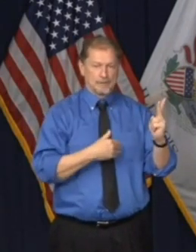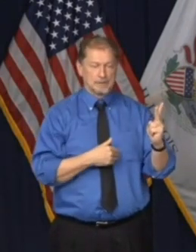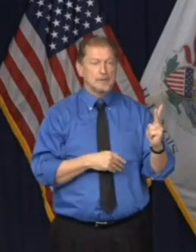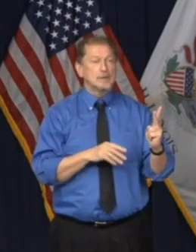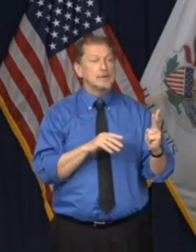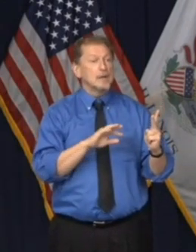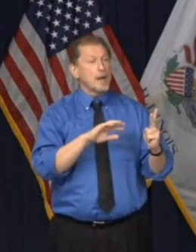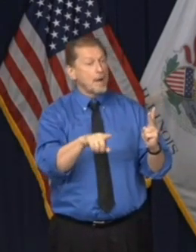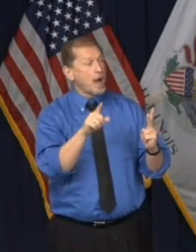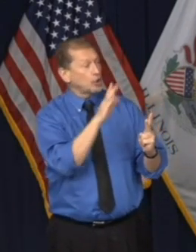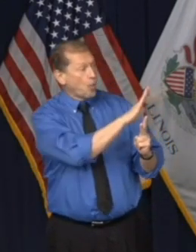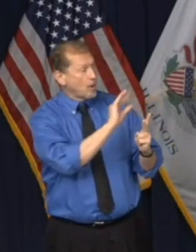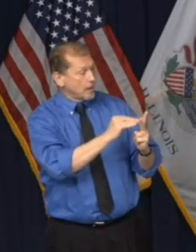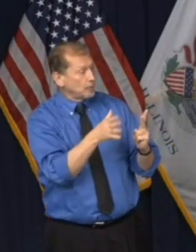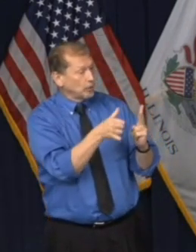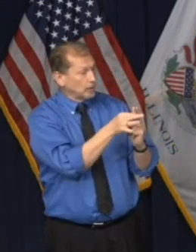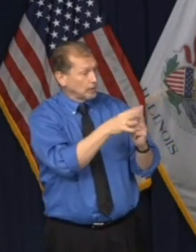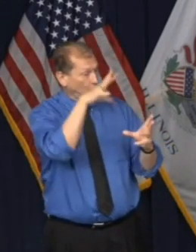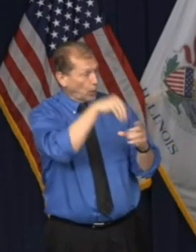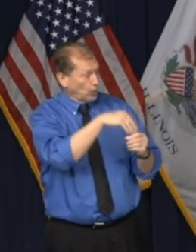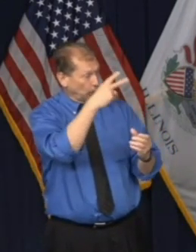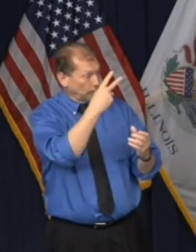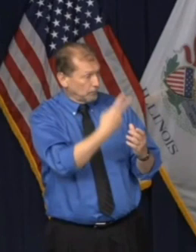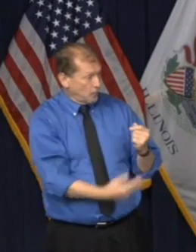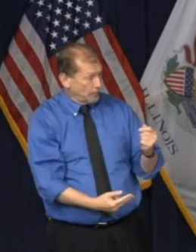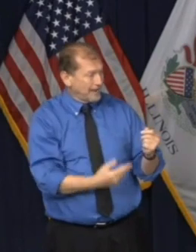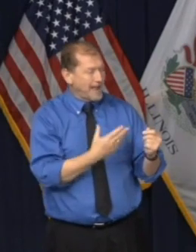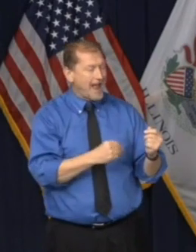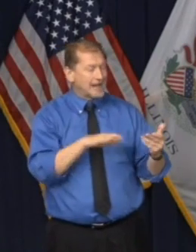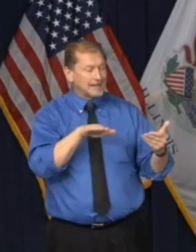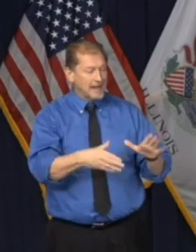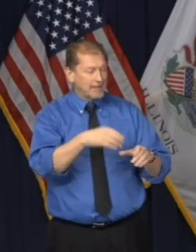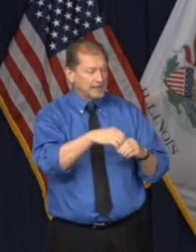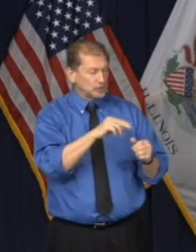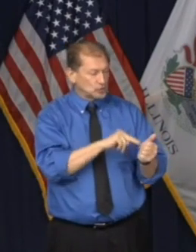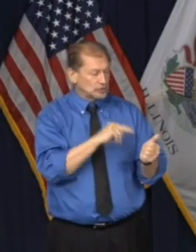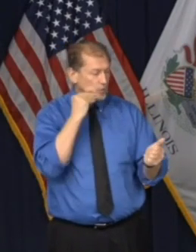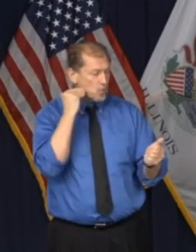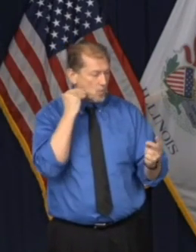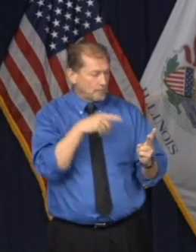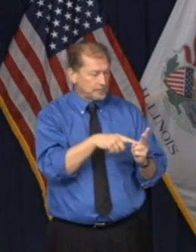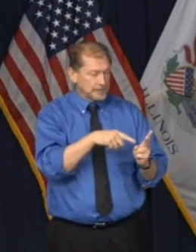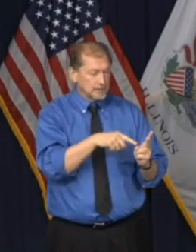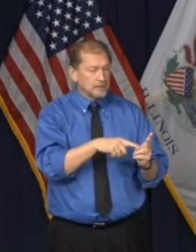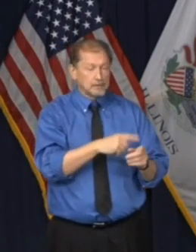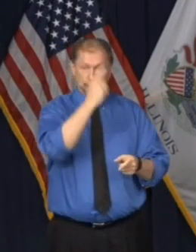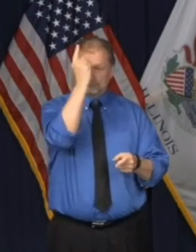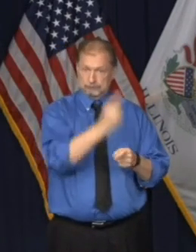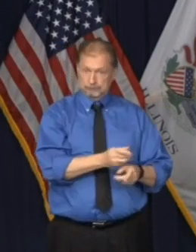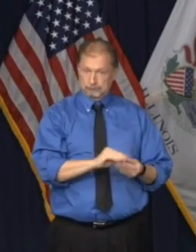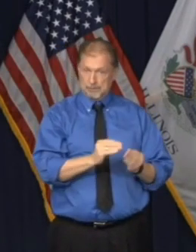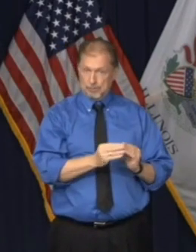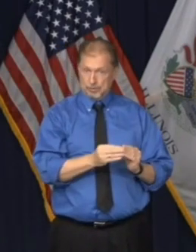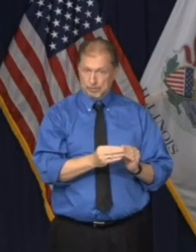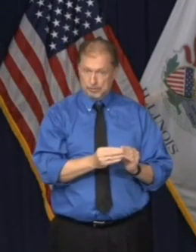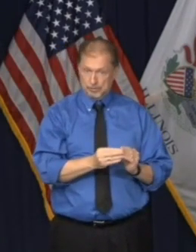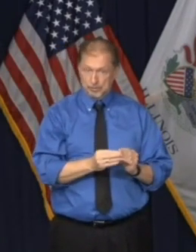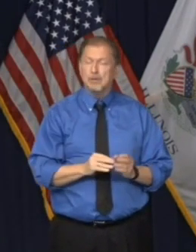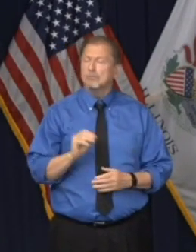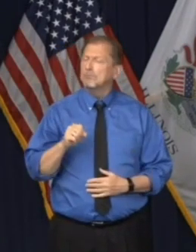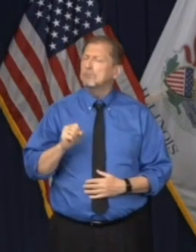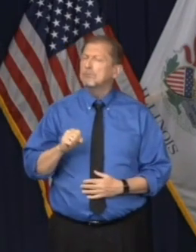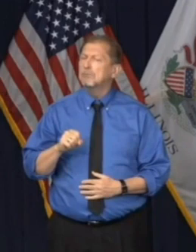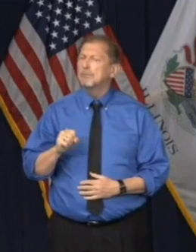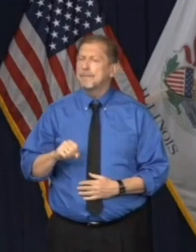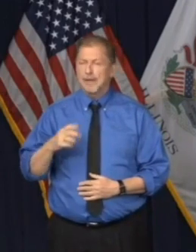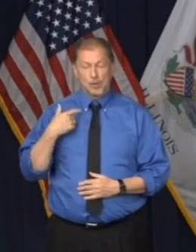that you've given on the nursing home and the number of deaths at nursing home, those, you believe all of those are accurate? Yes, it's